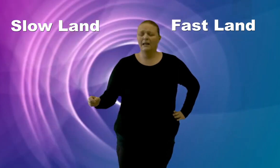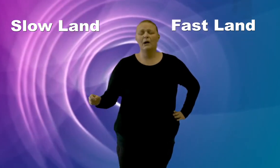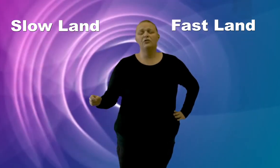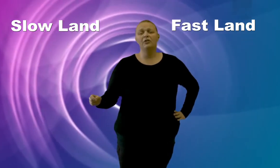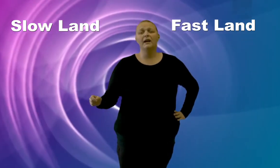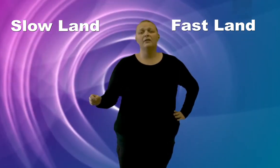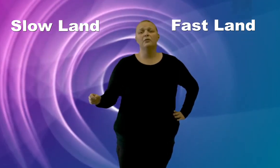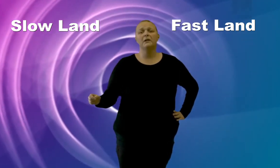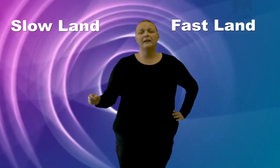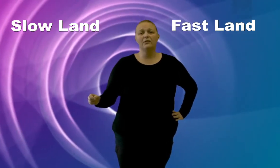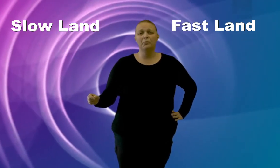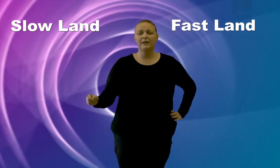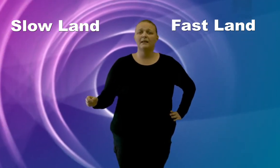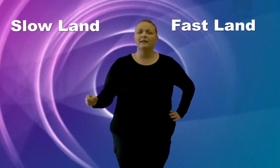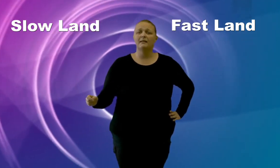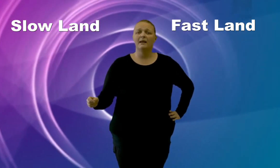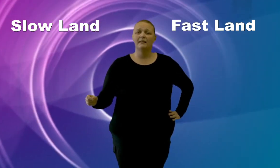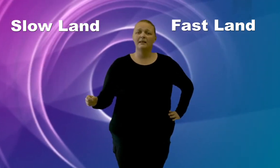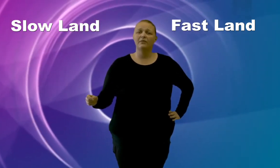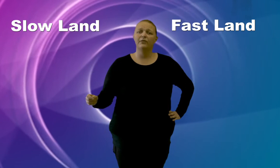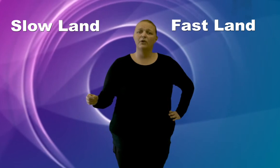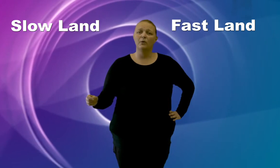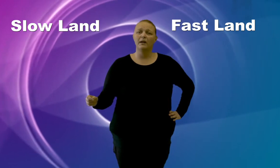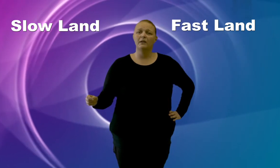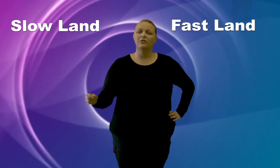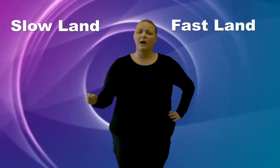Now, would your character please pretend as if they're going shopping?